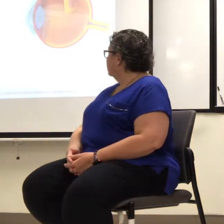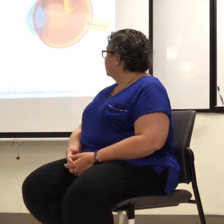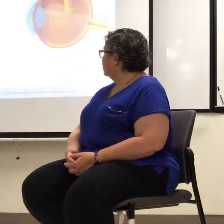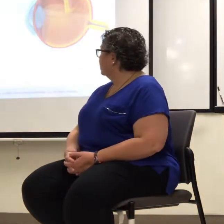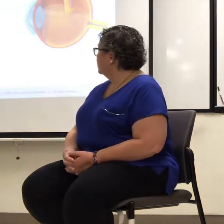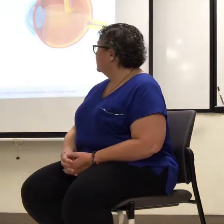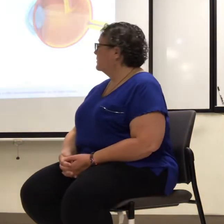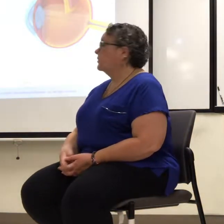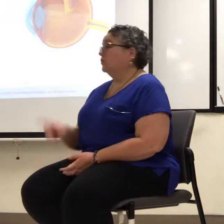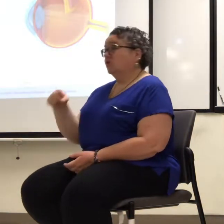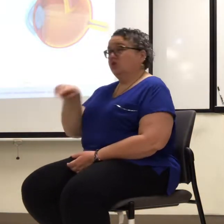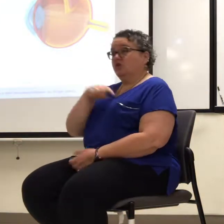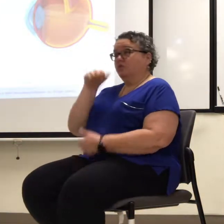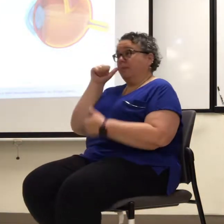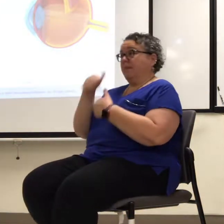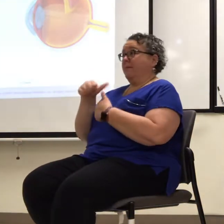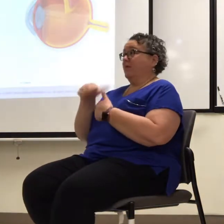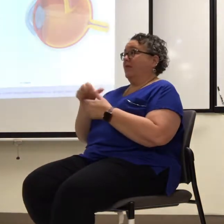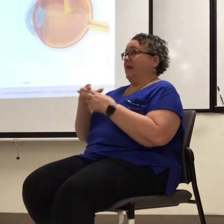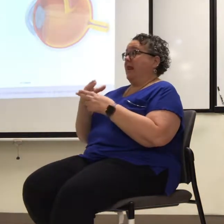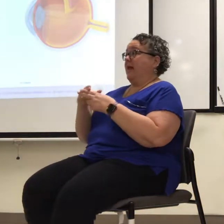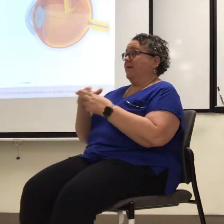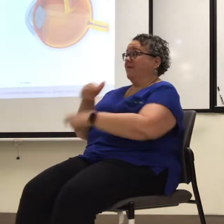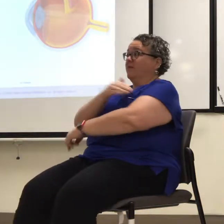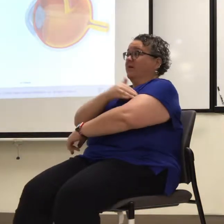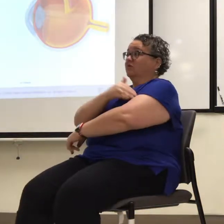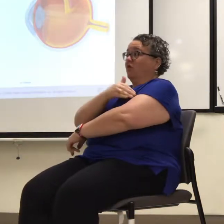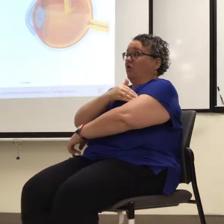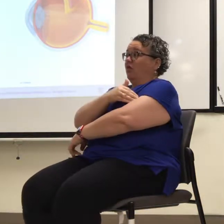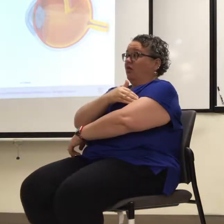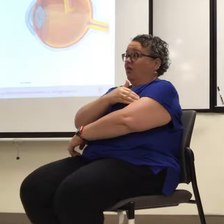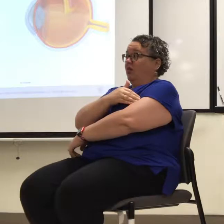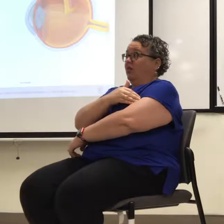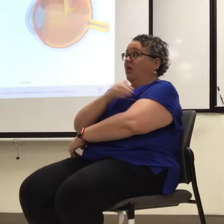Do you recall? Cranial nerve 3 innervates it,